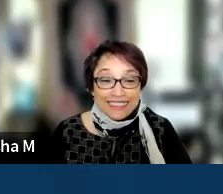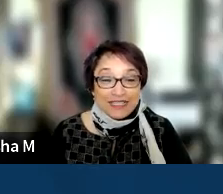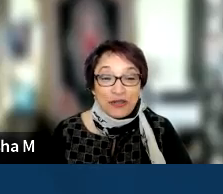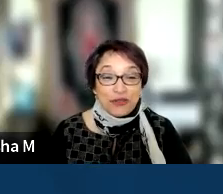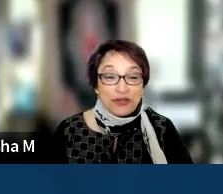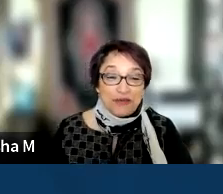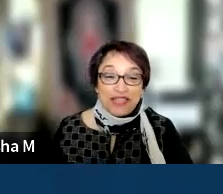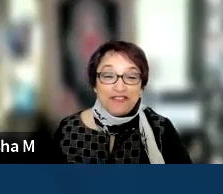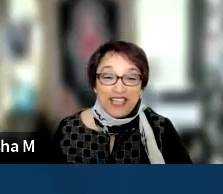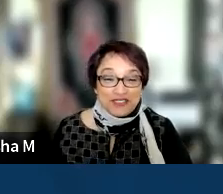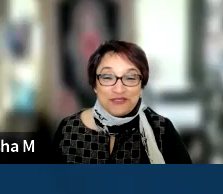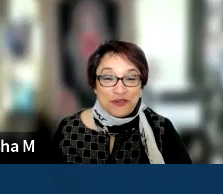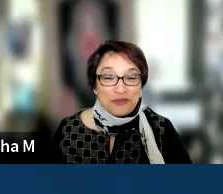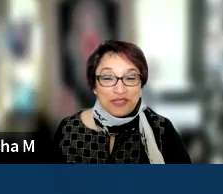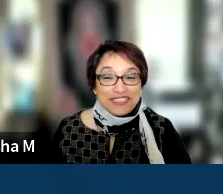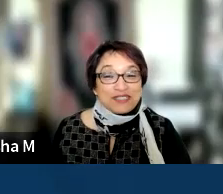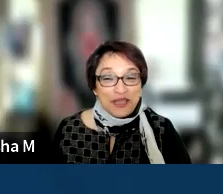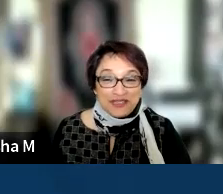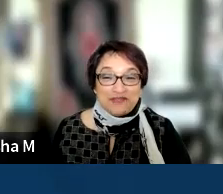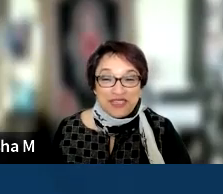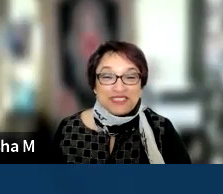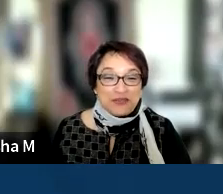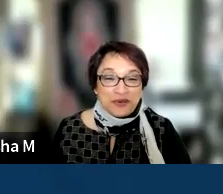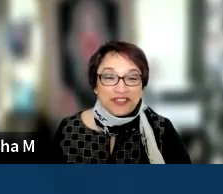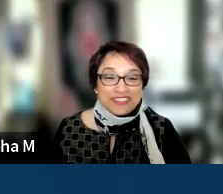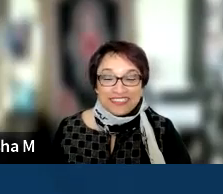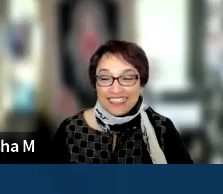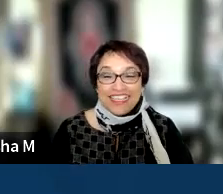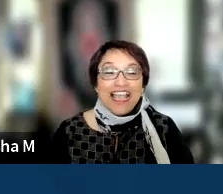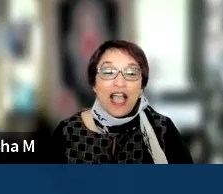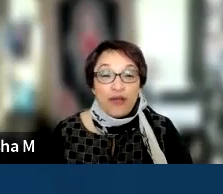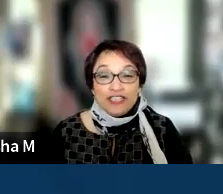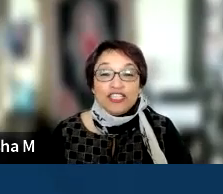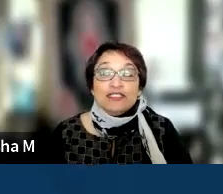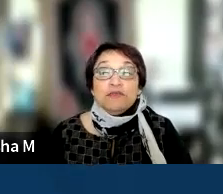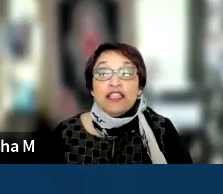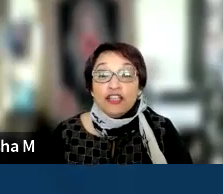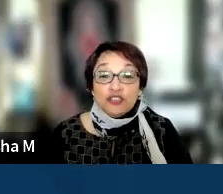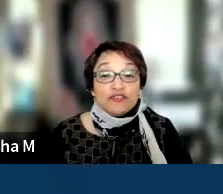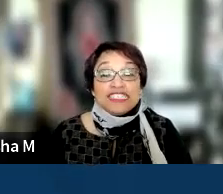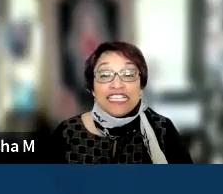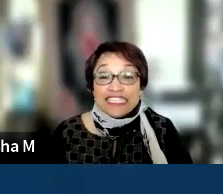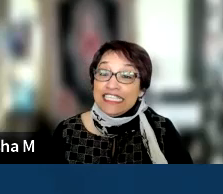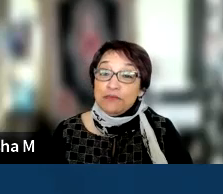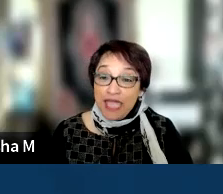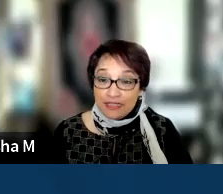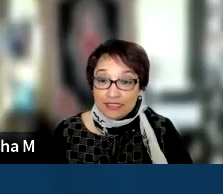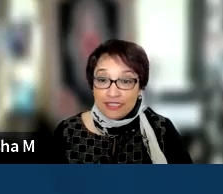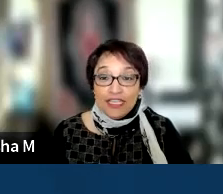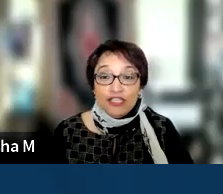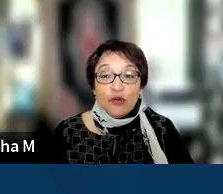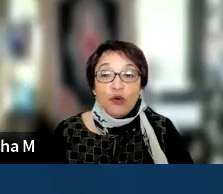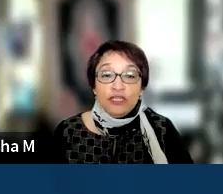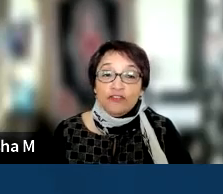didn't. Go look up live action role play. It's quite an amazing world. Oh, and she has a menagerie of 16